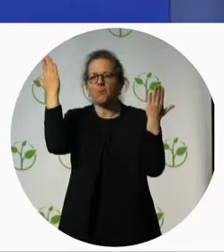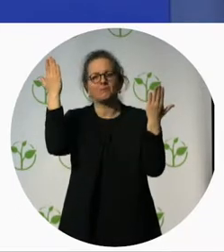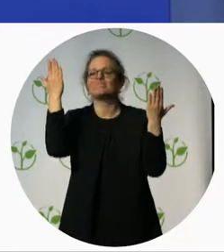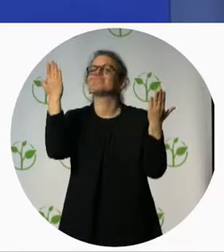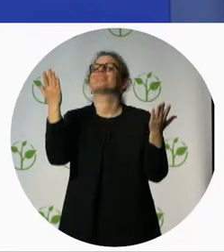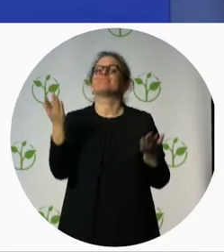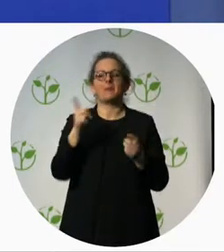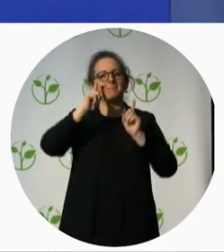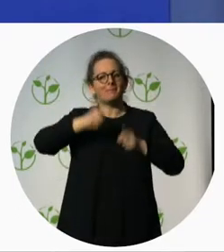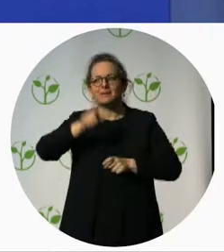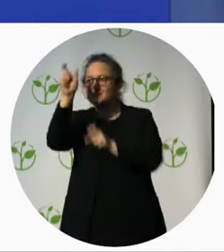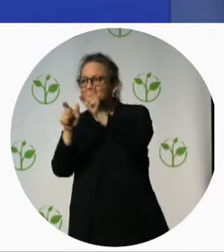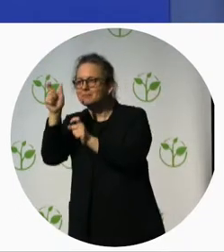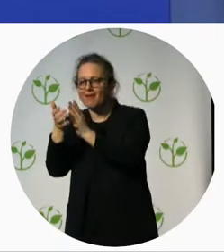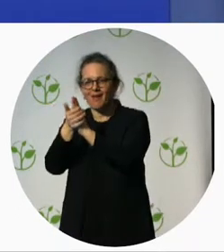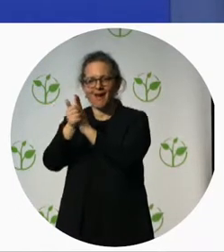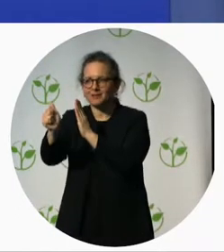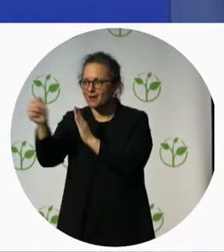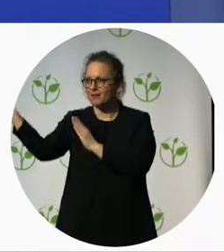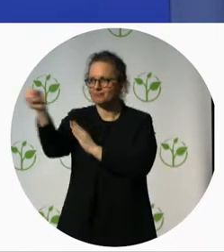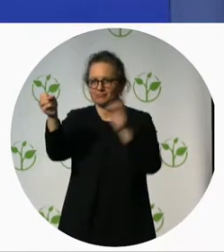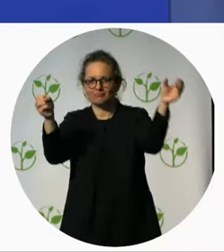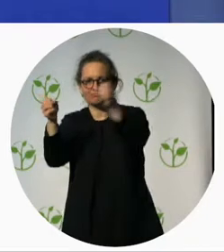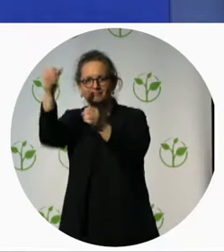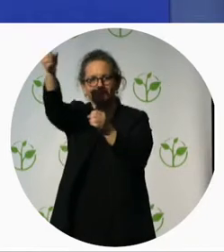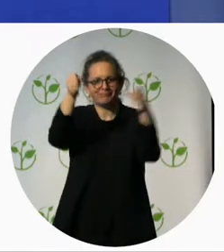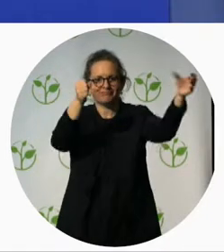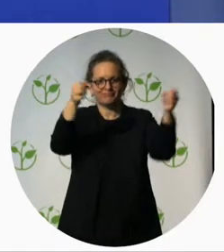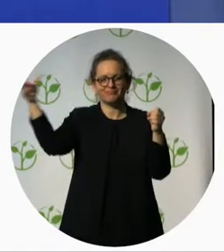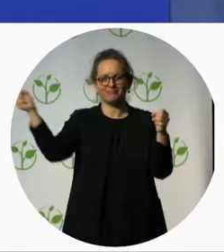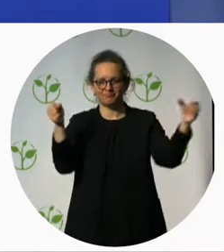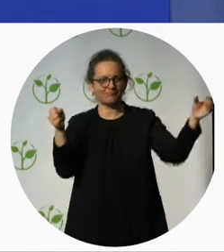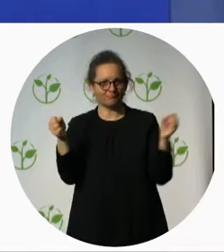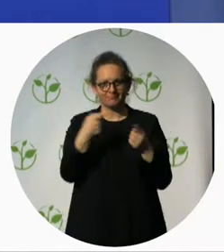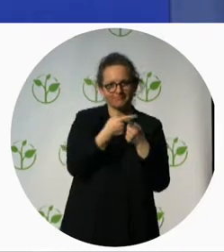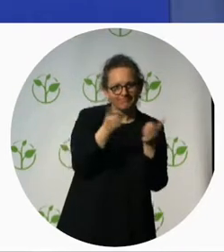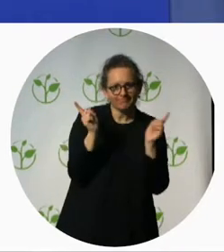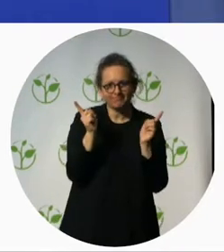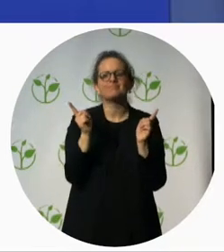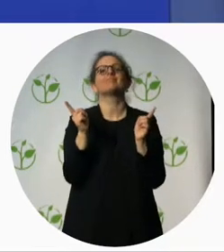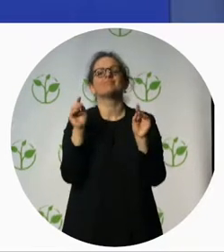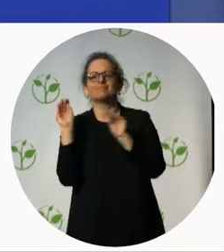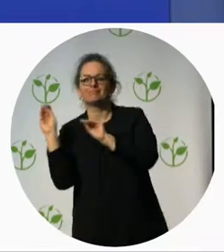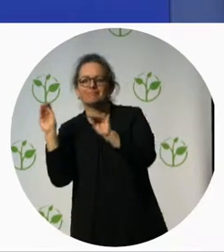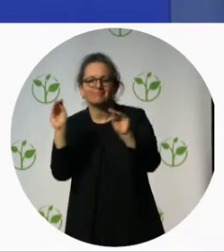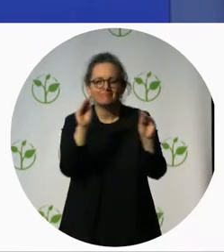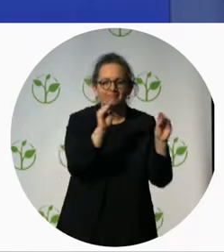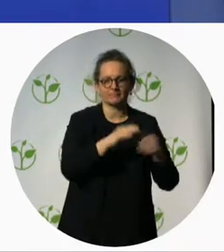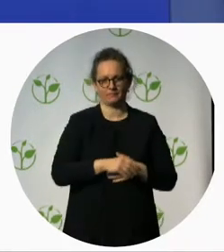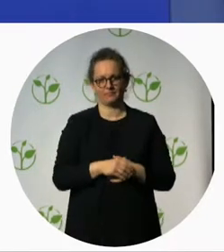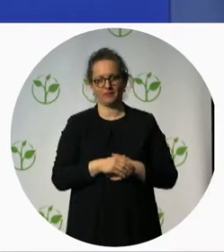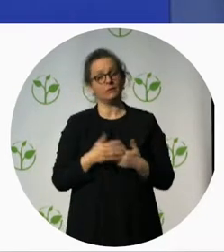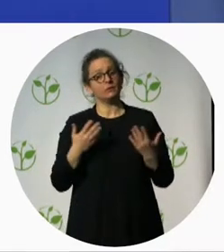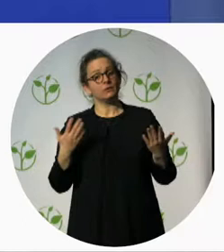and that's when the war cry of nothing about us without us came into real